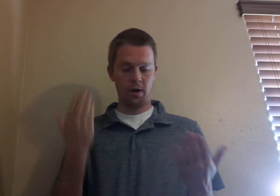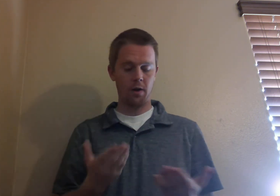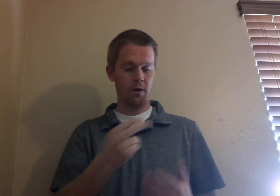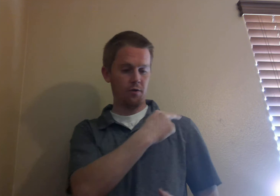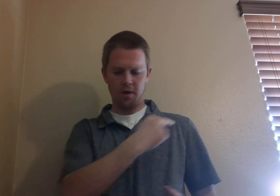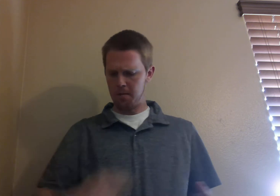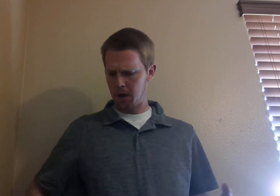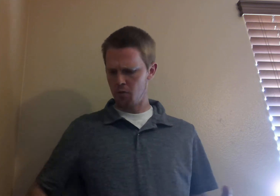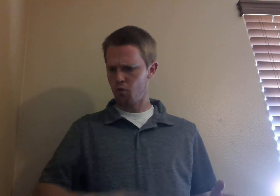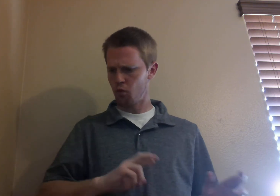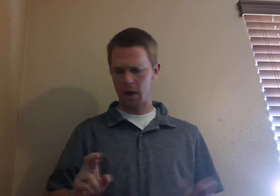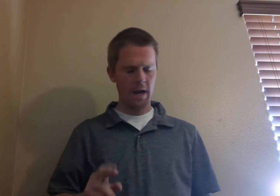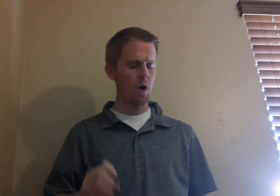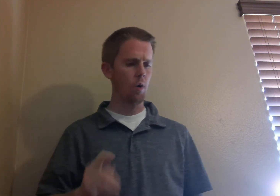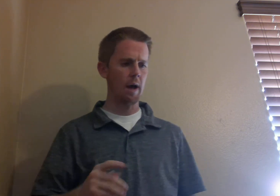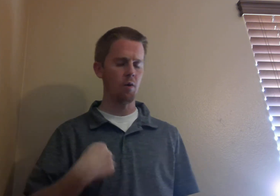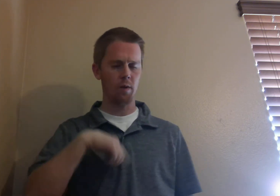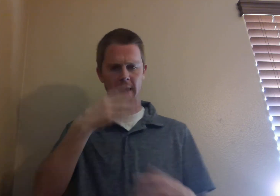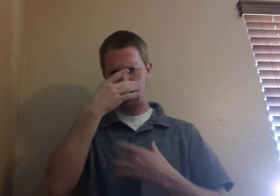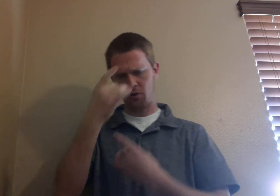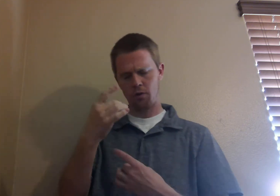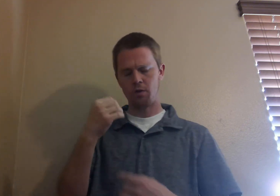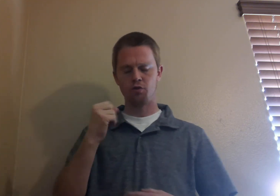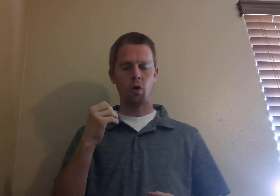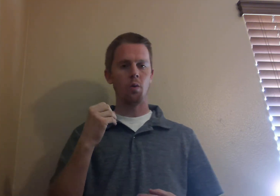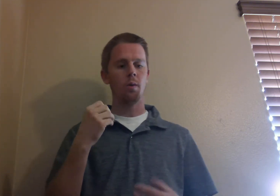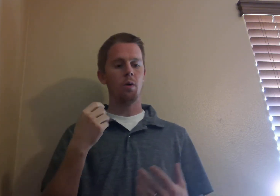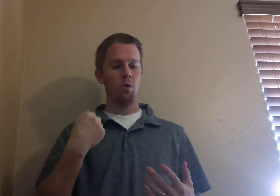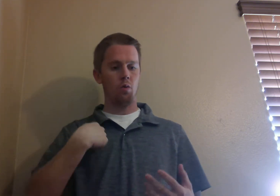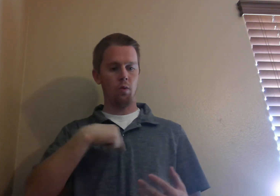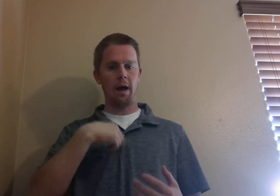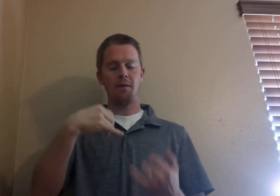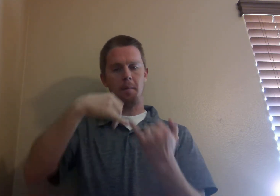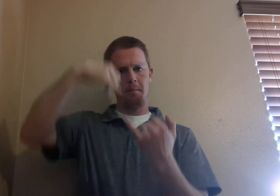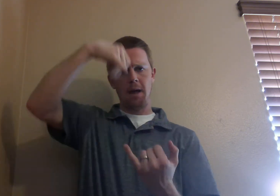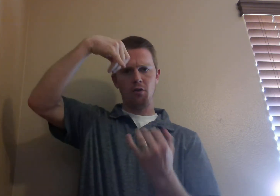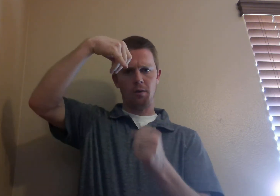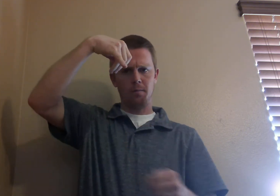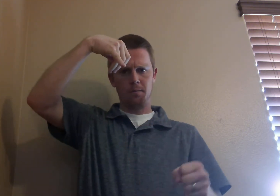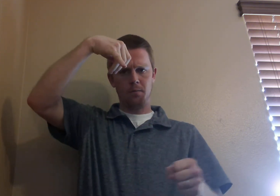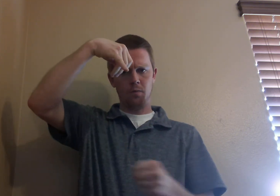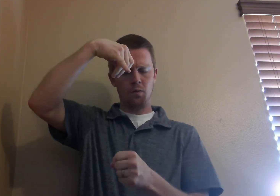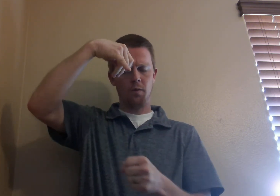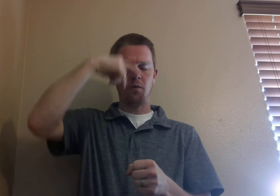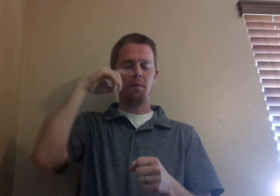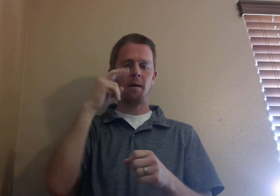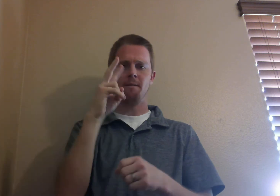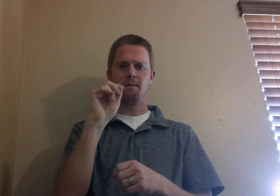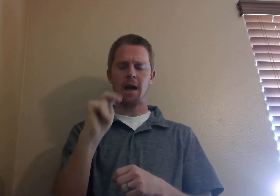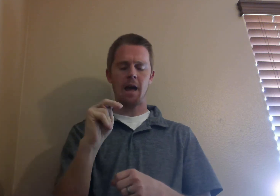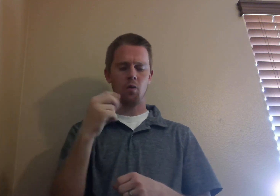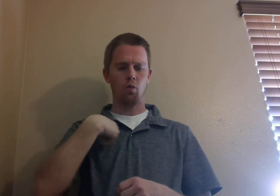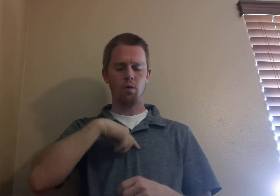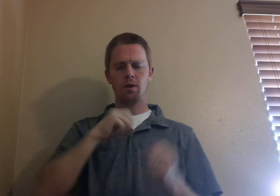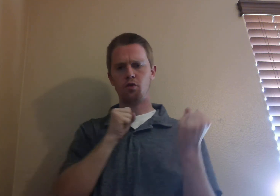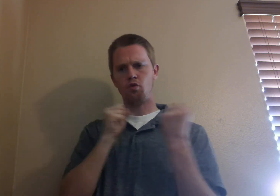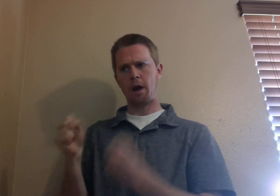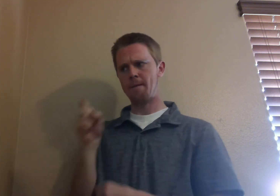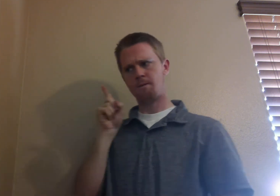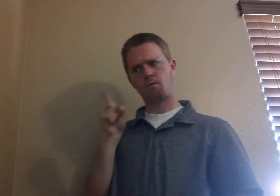Okay, we're going to do something pretty interesting. Check this out. I've got a pendulum suspended from the top of our family van, and we're just going to drive forward. We're going to